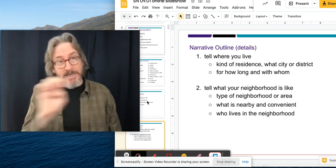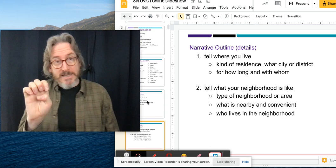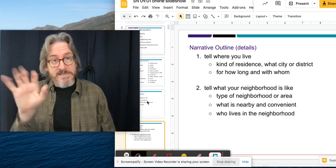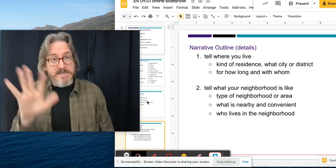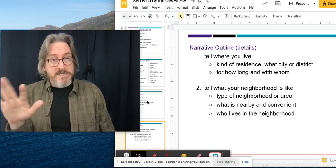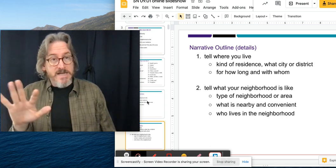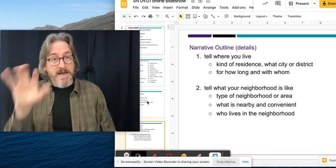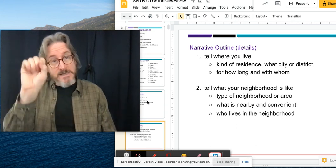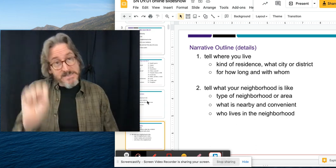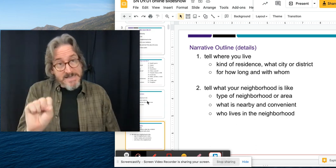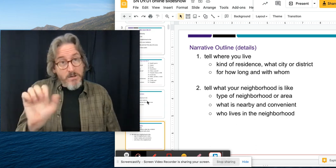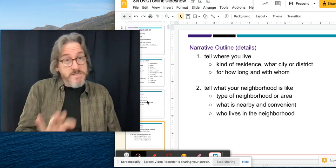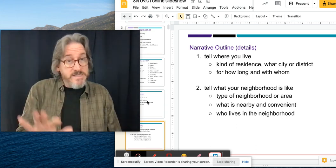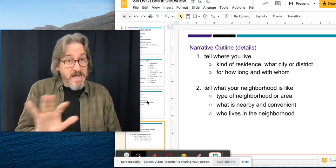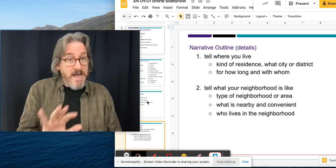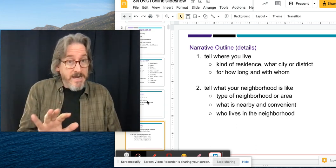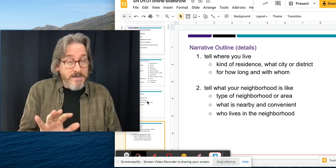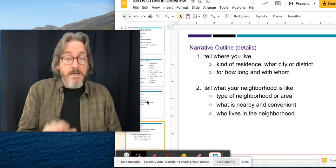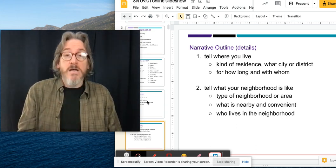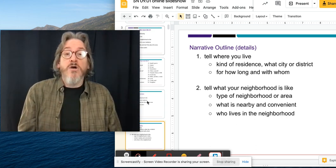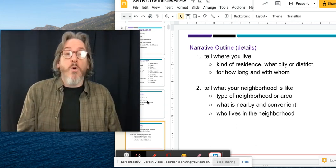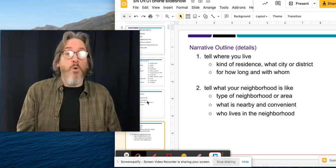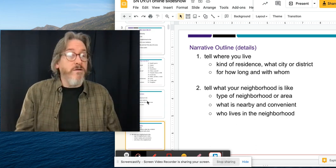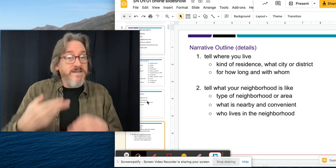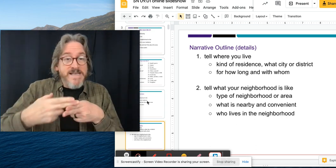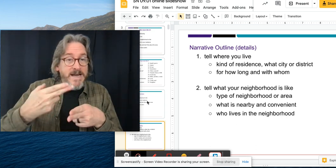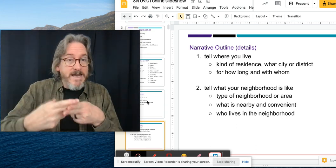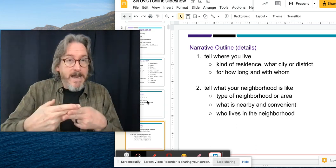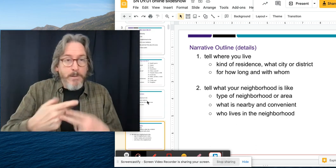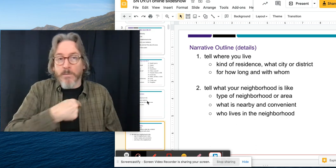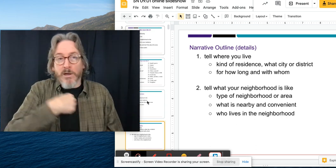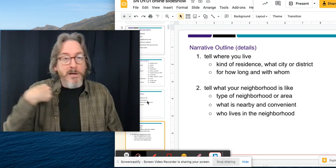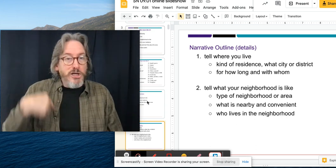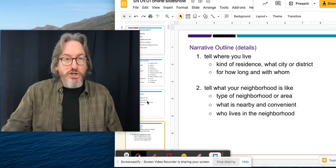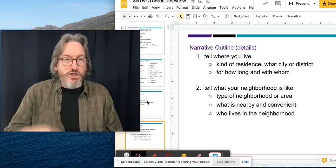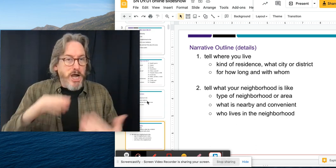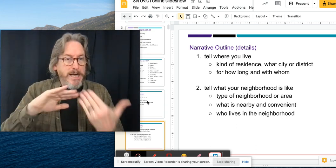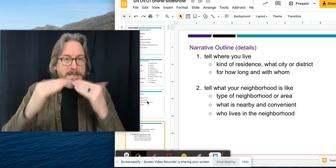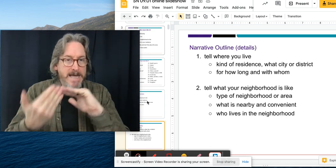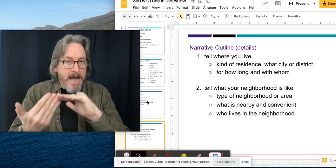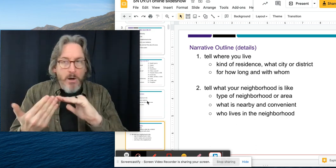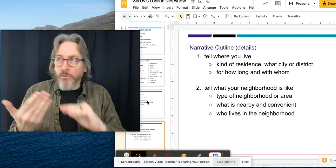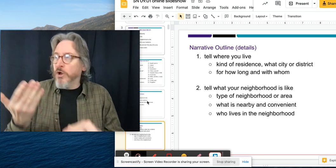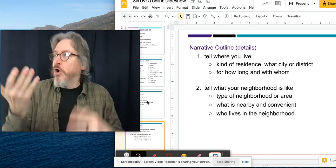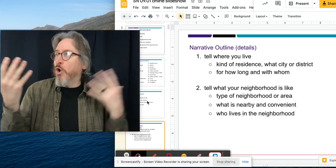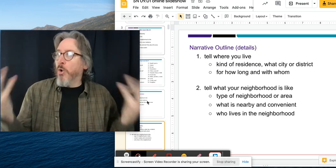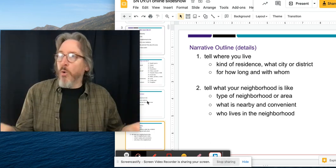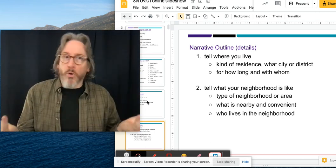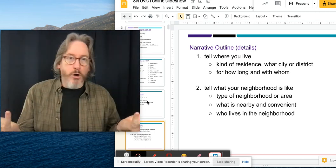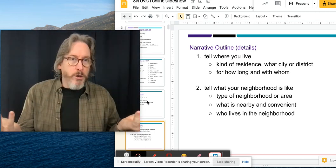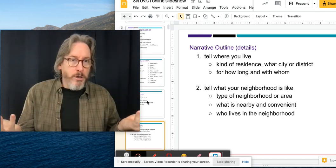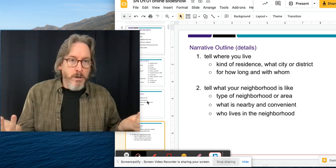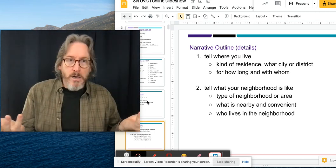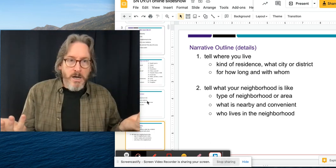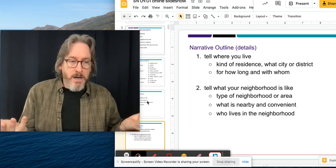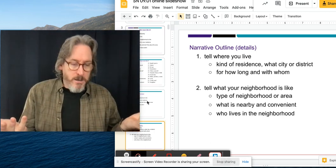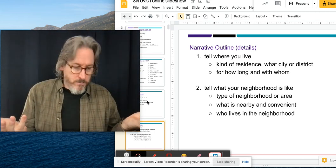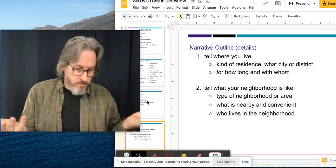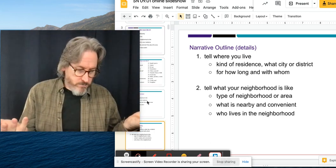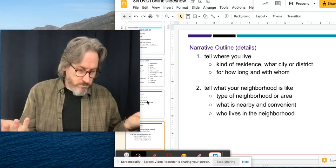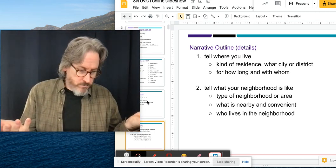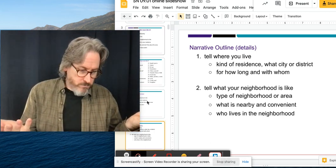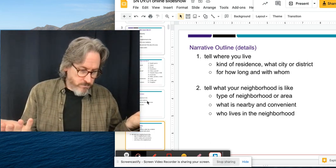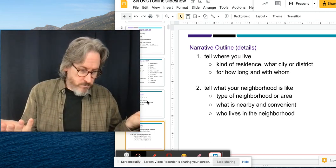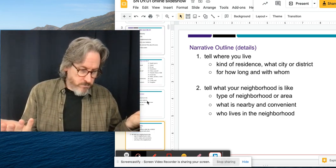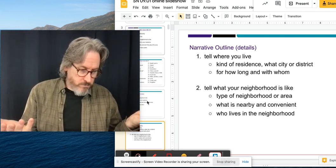side, the east side, the south side, or if it's got a name, Chinatown, or